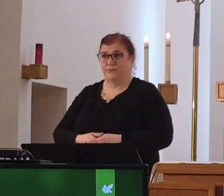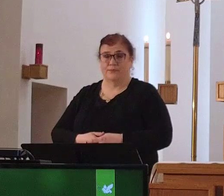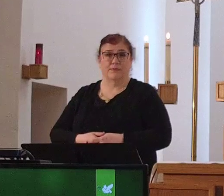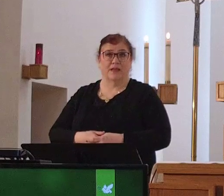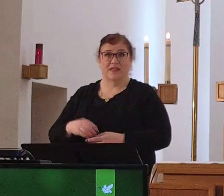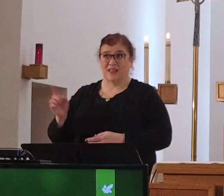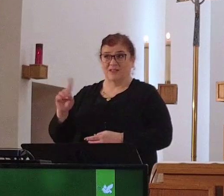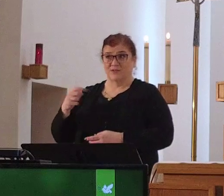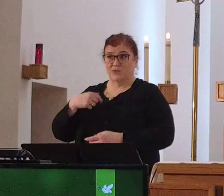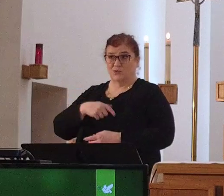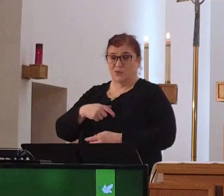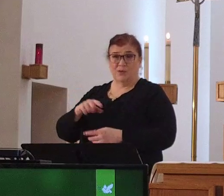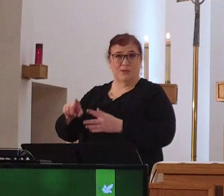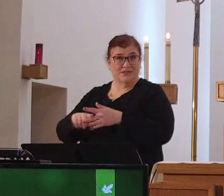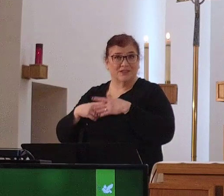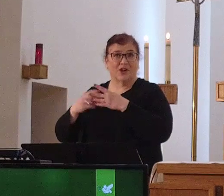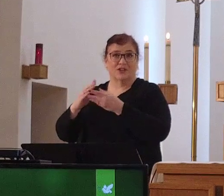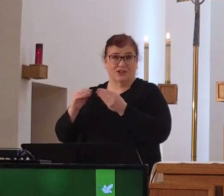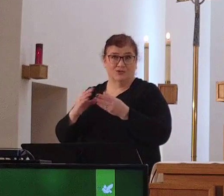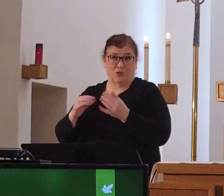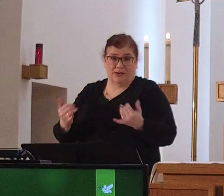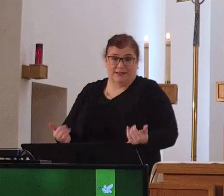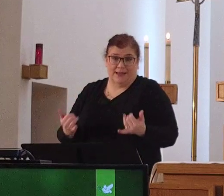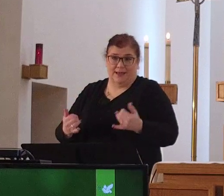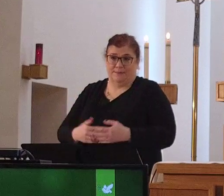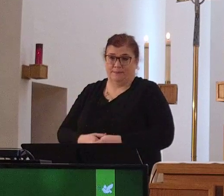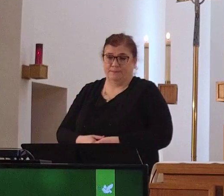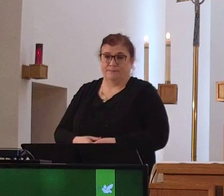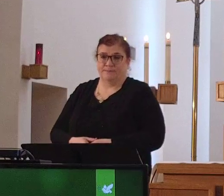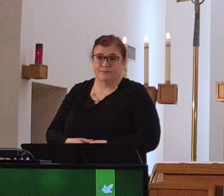That is where we pick up the story today.